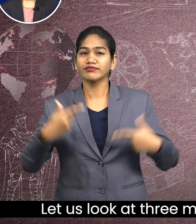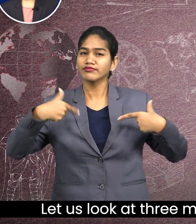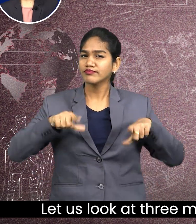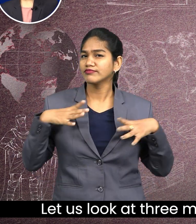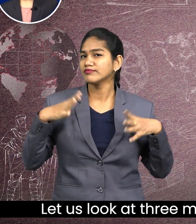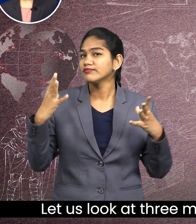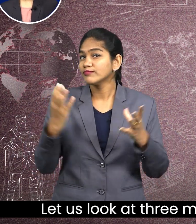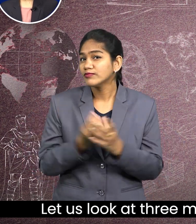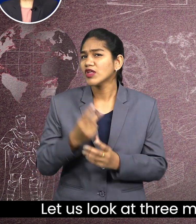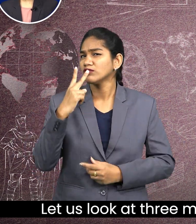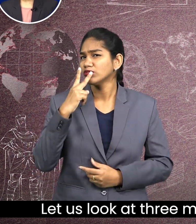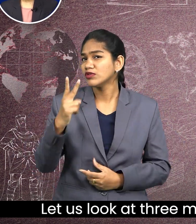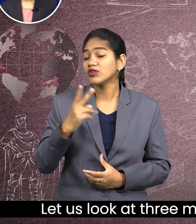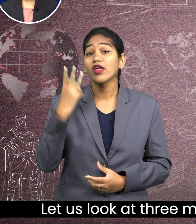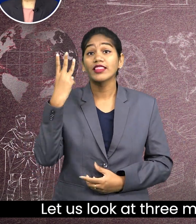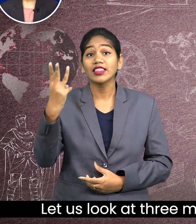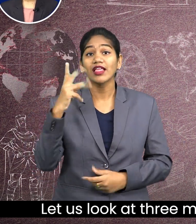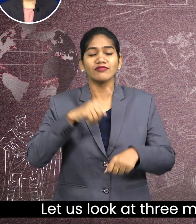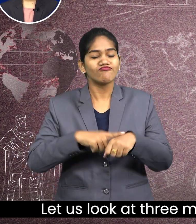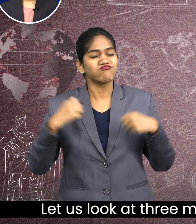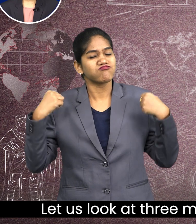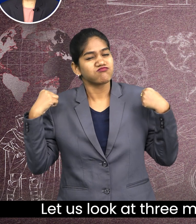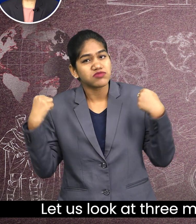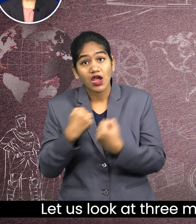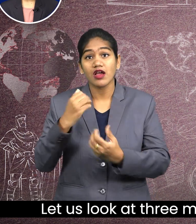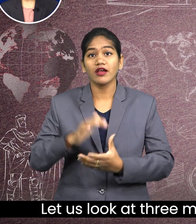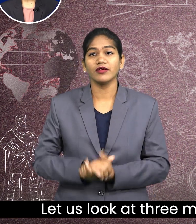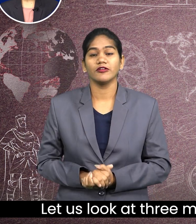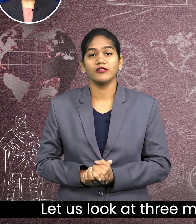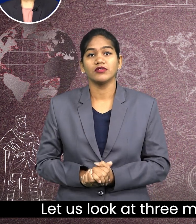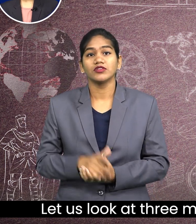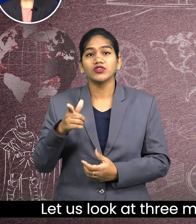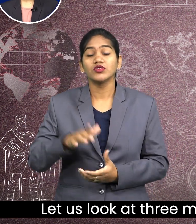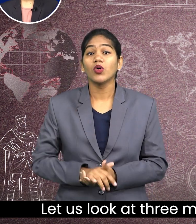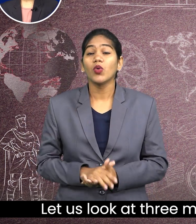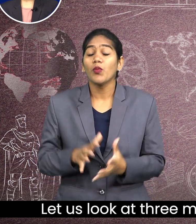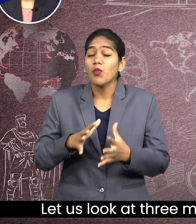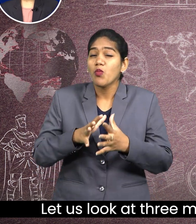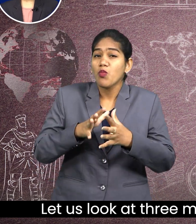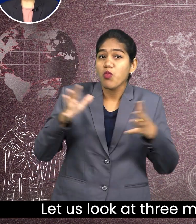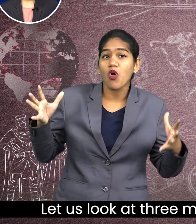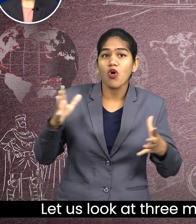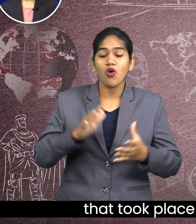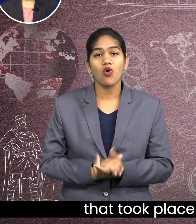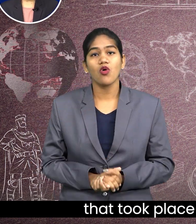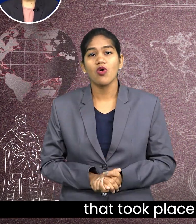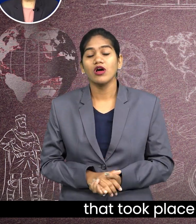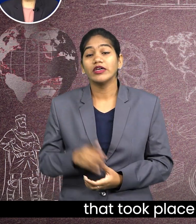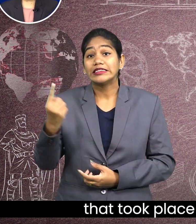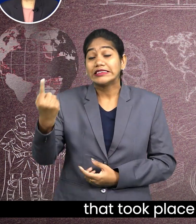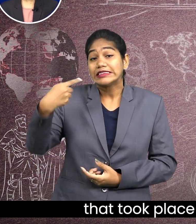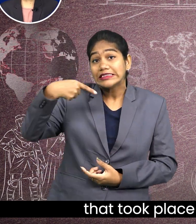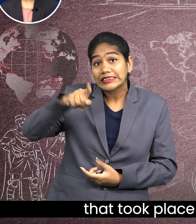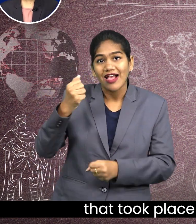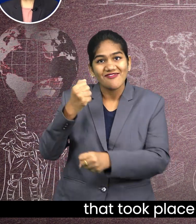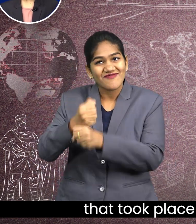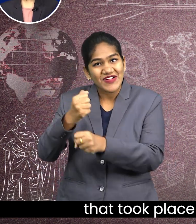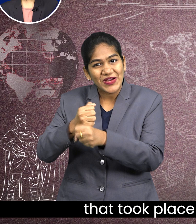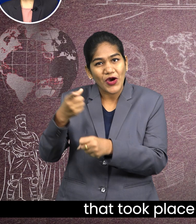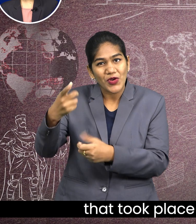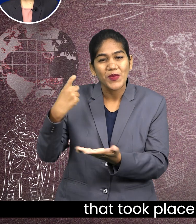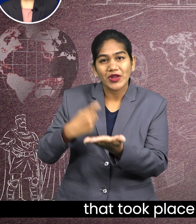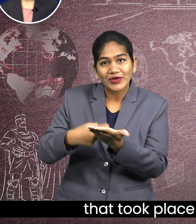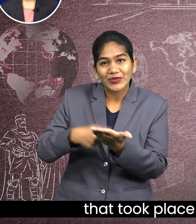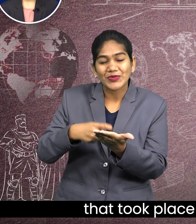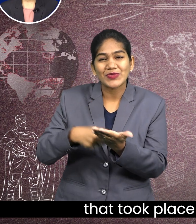Let us look at the three movements for greater autonomy that took place in different parts